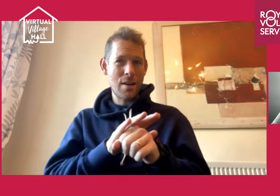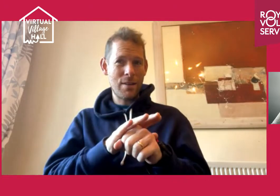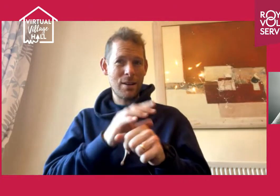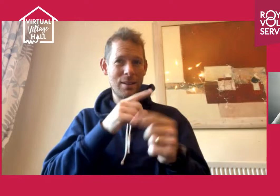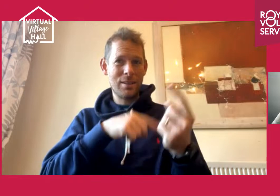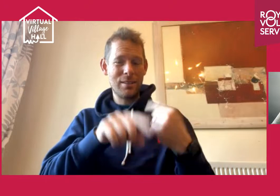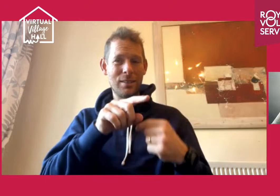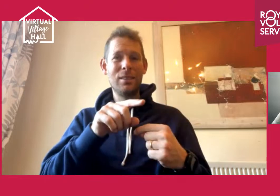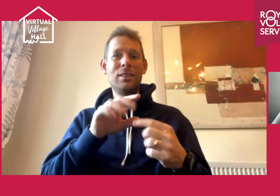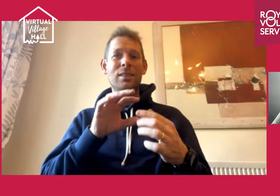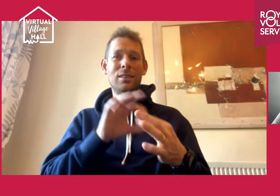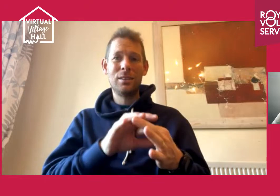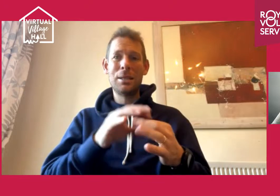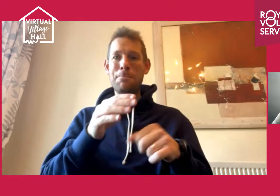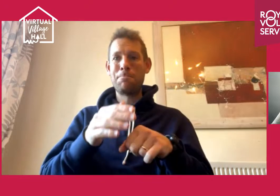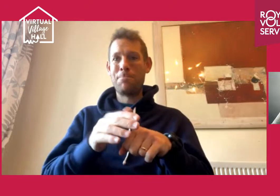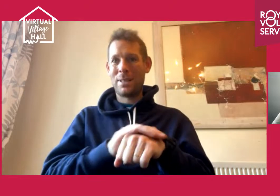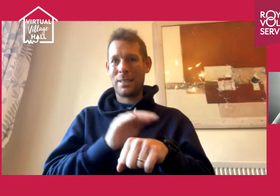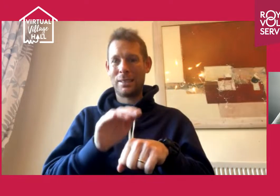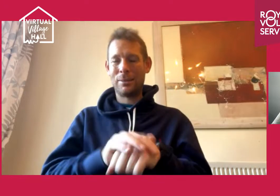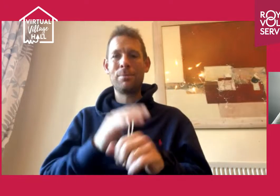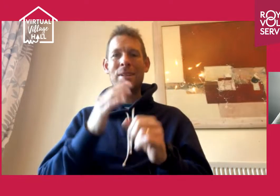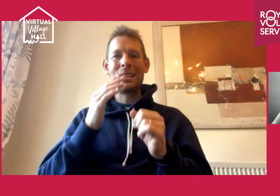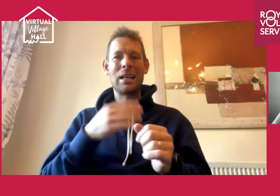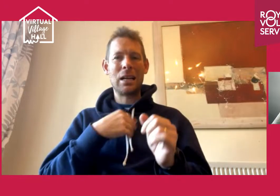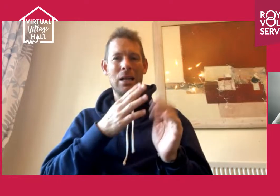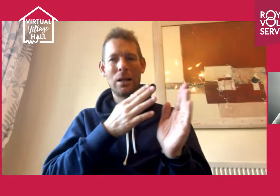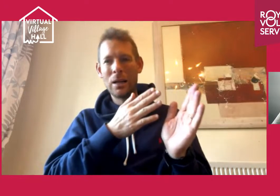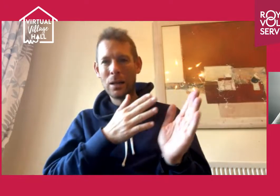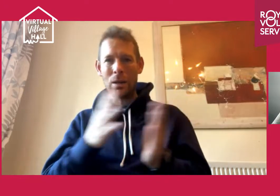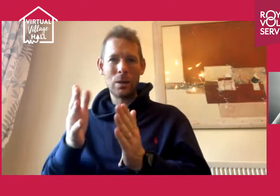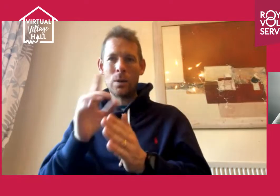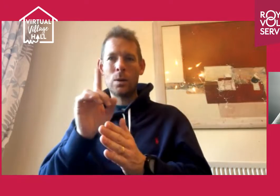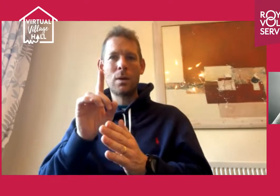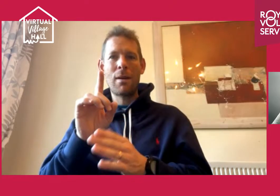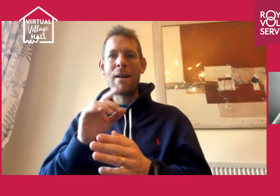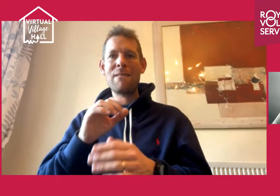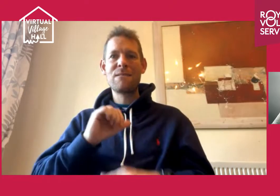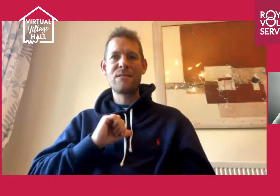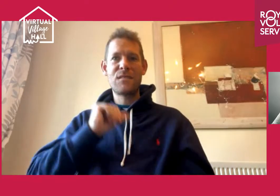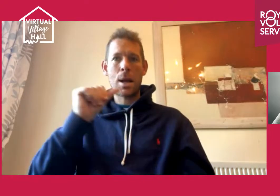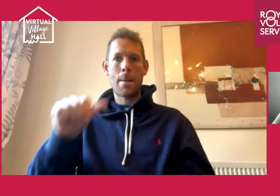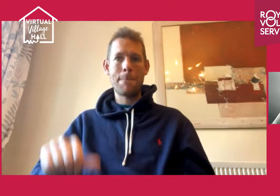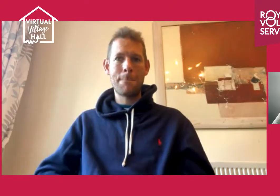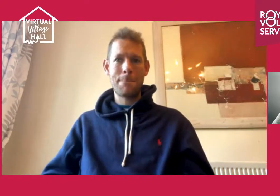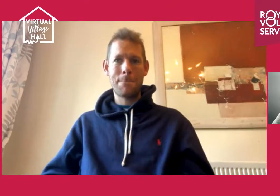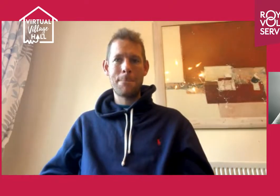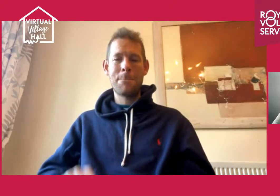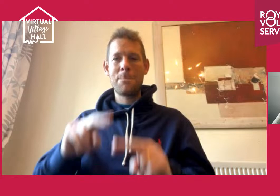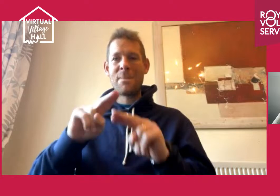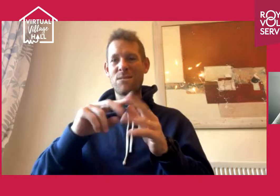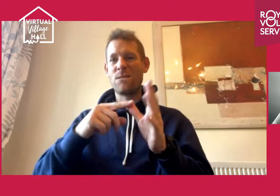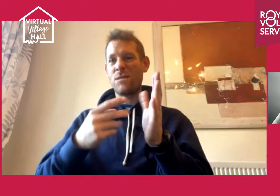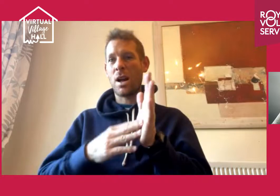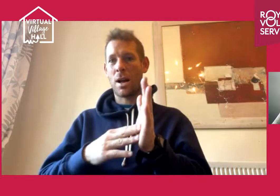Okay, so hopefully that covers any pets you might have. Now let's move on to farm